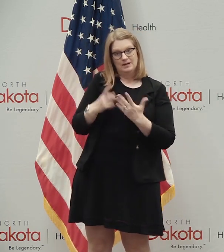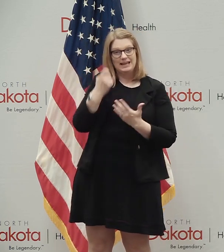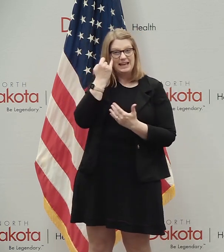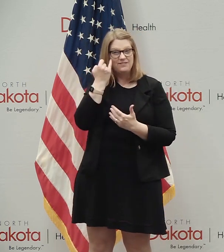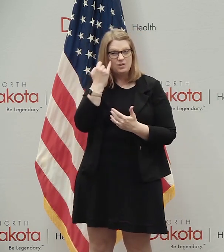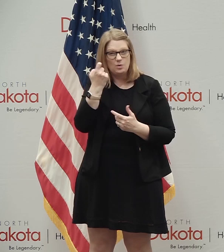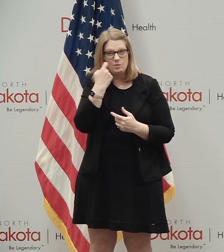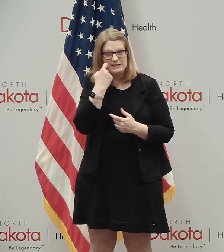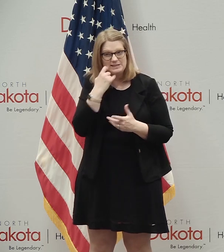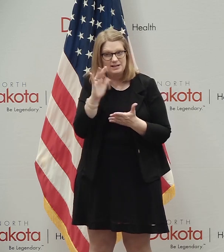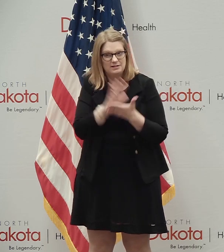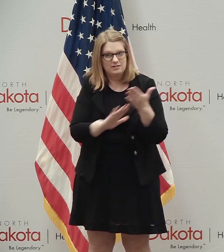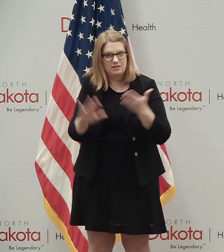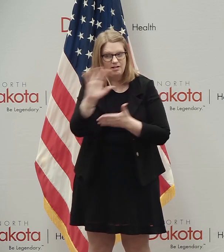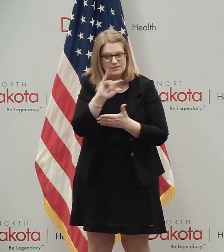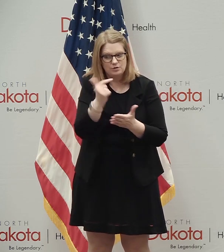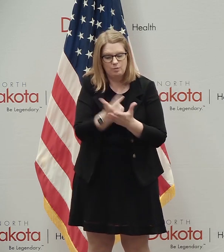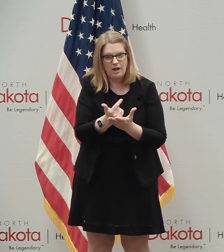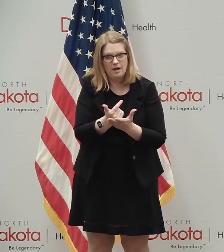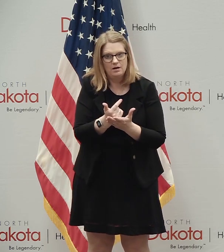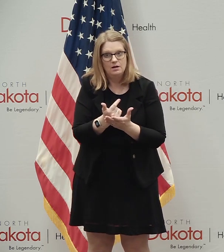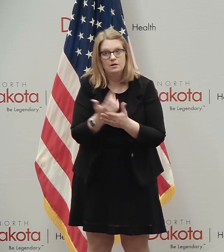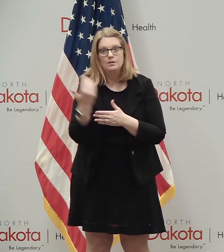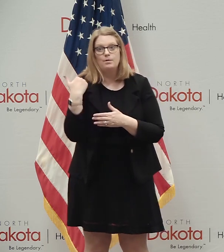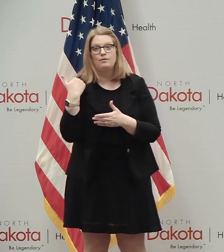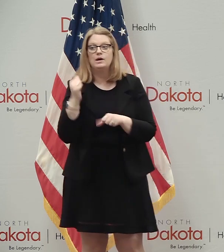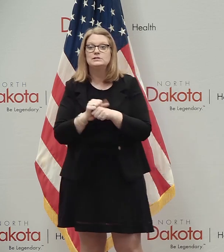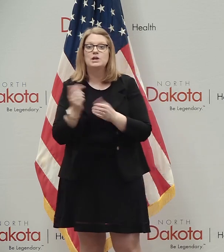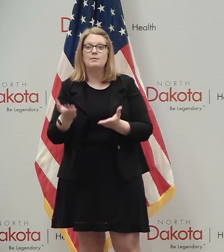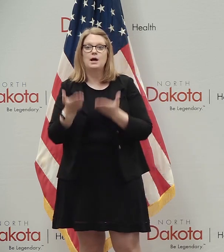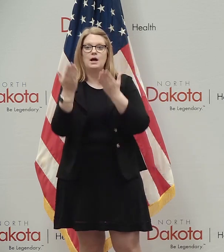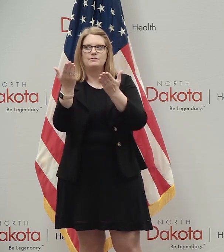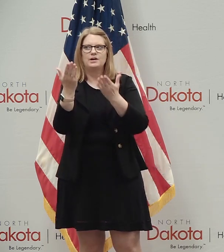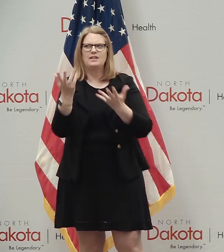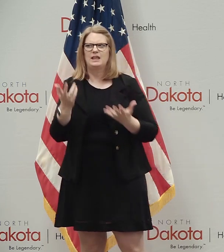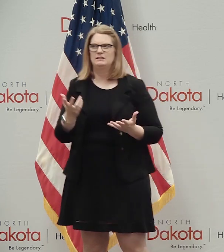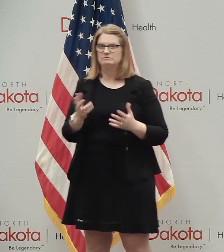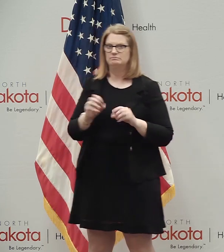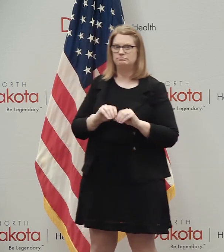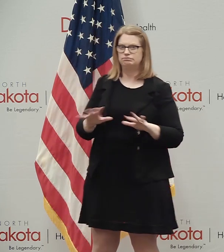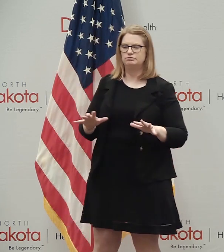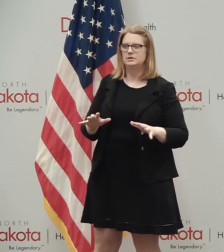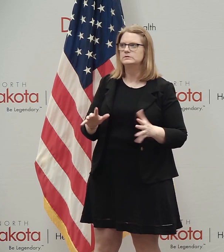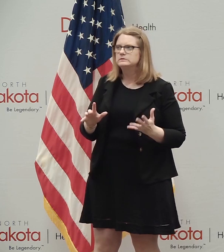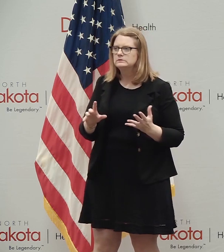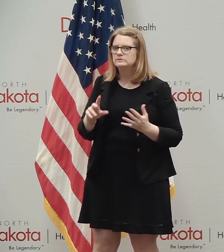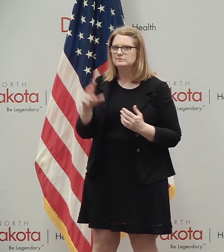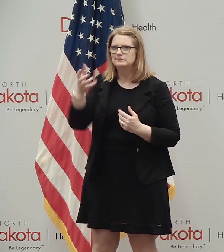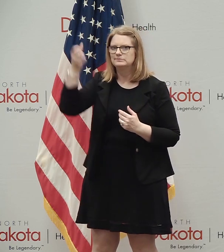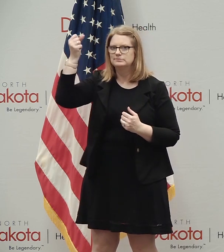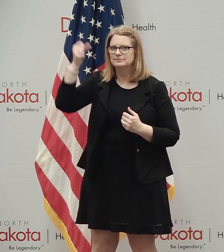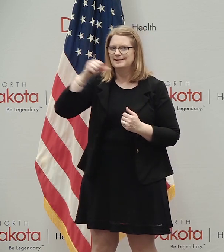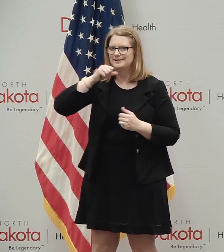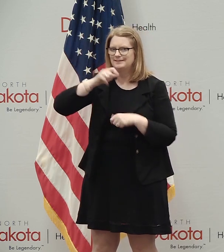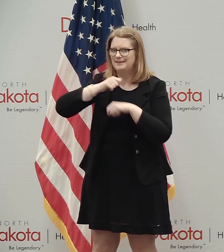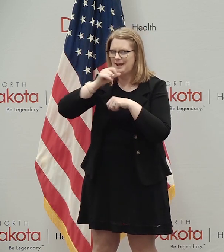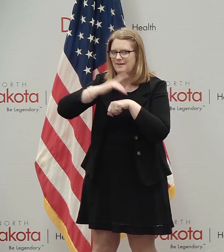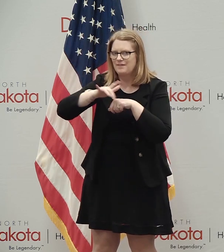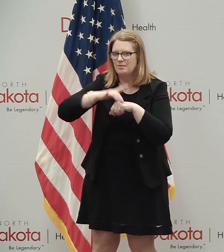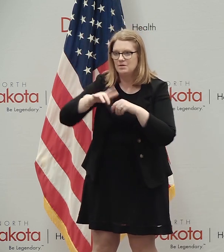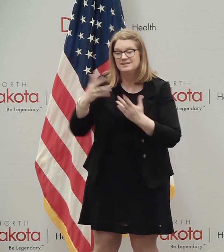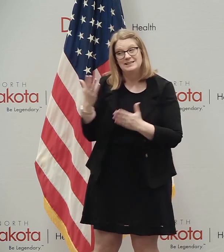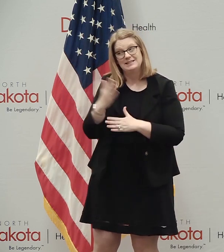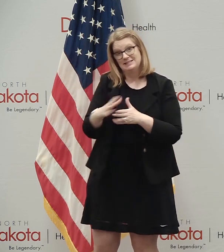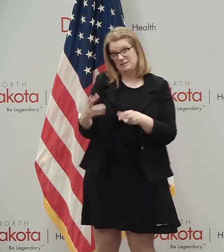grad and you had a job offer and that job offer either isn't there or not available, some of these are even temporary positions. If you want to